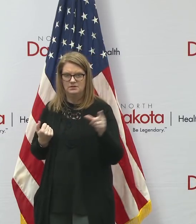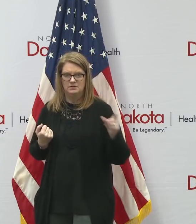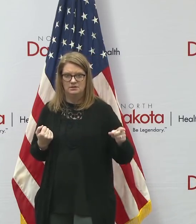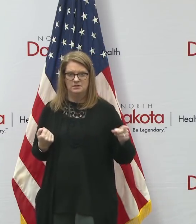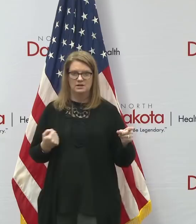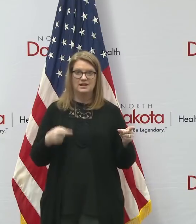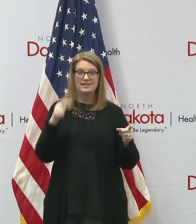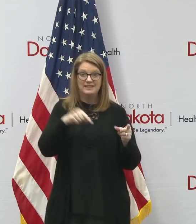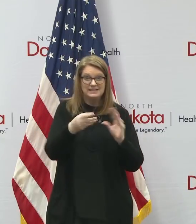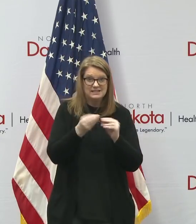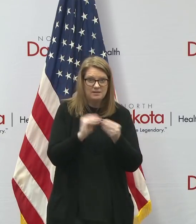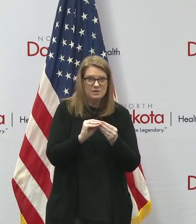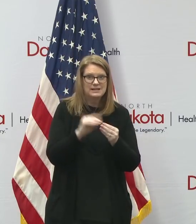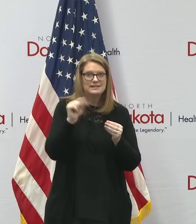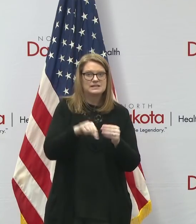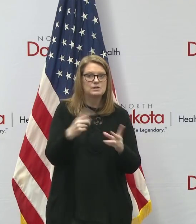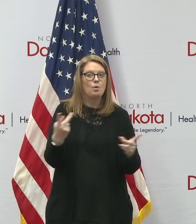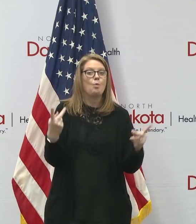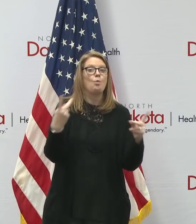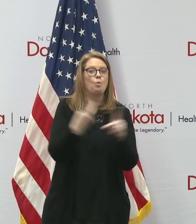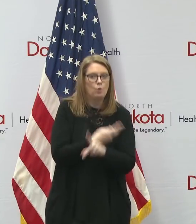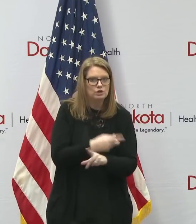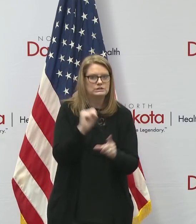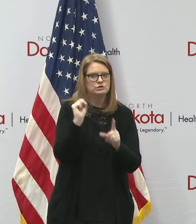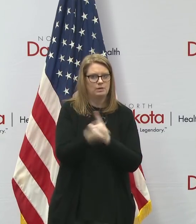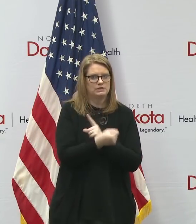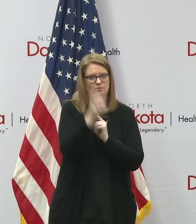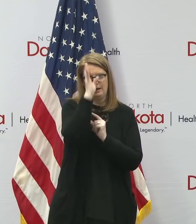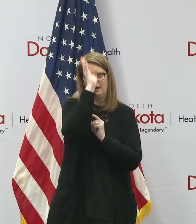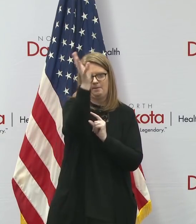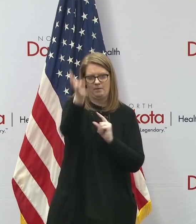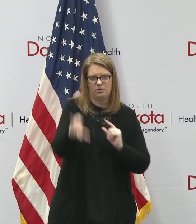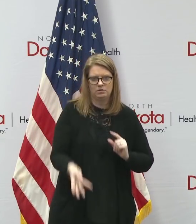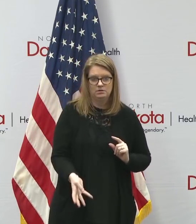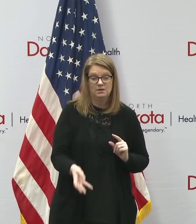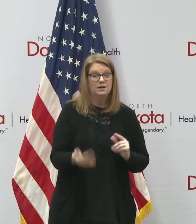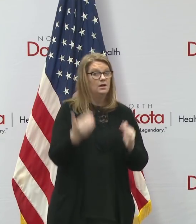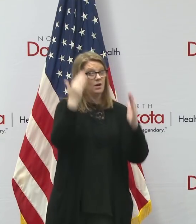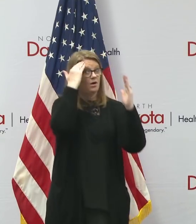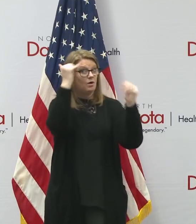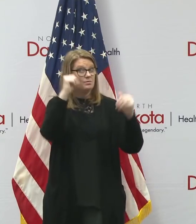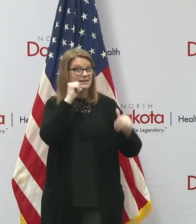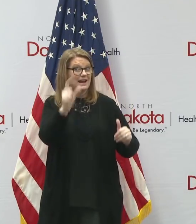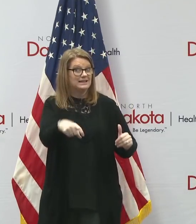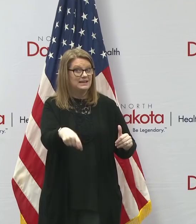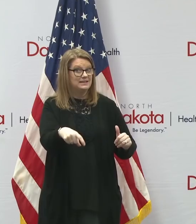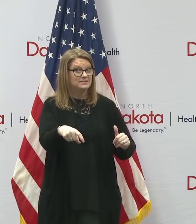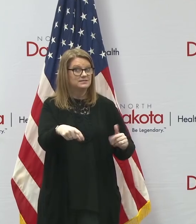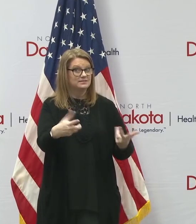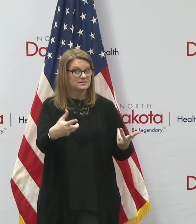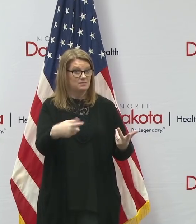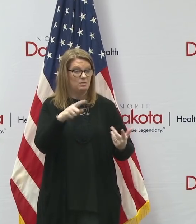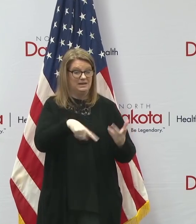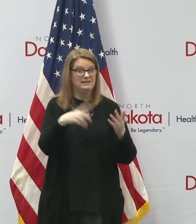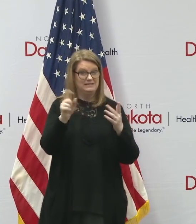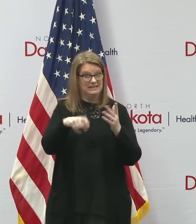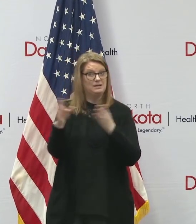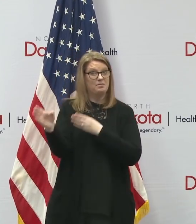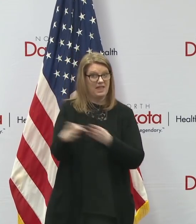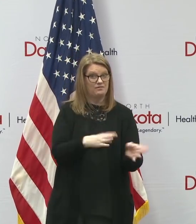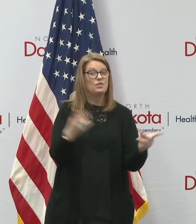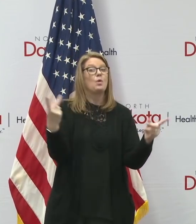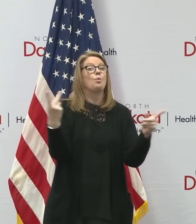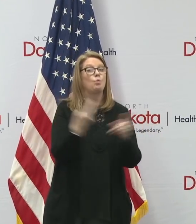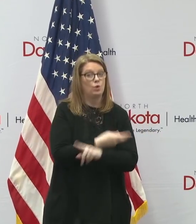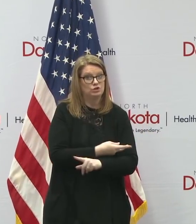worst case scenario. And that's what we're planning toward, hoping that we don't need it. But right now, that's what we need to plan to, just because